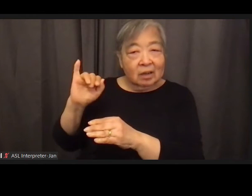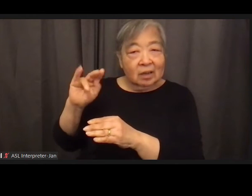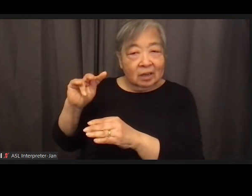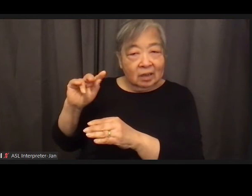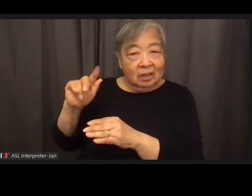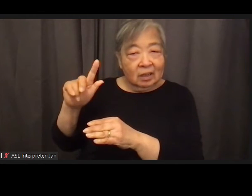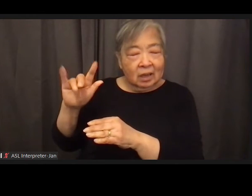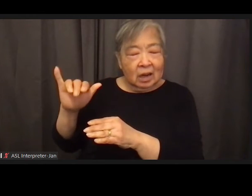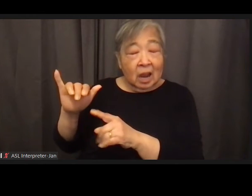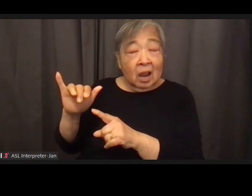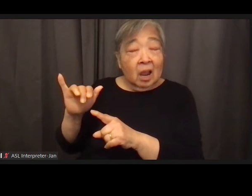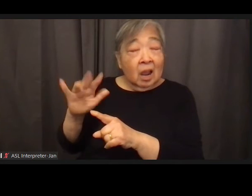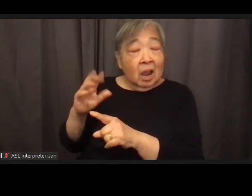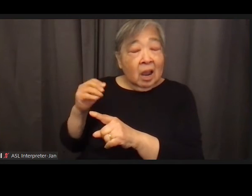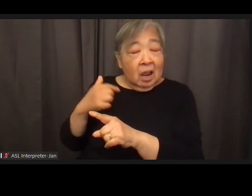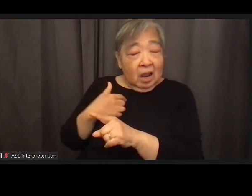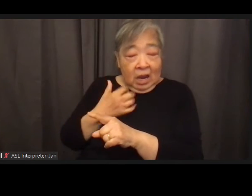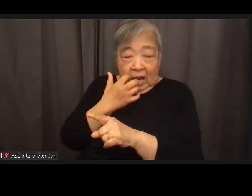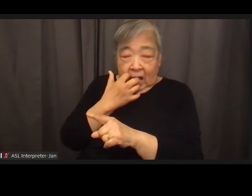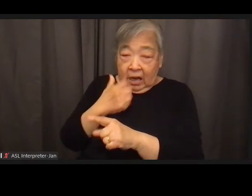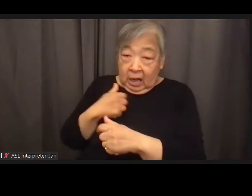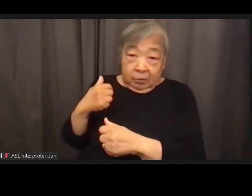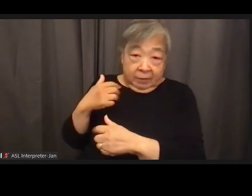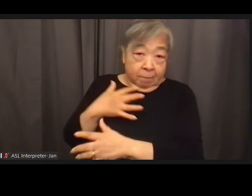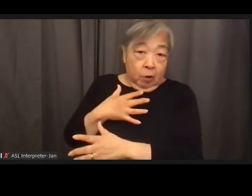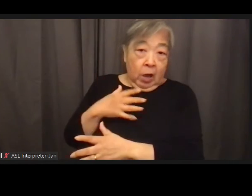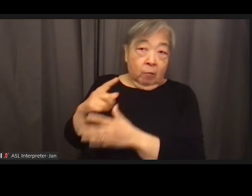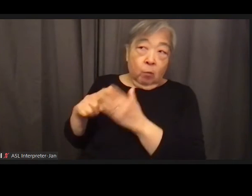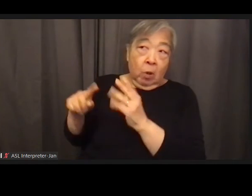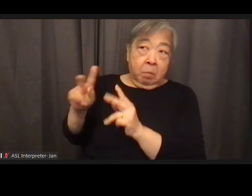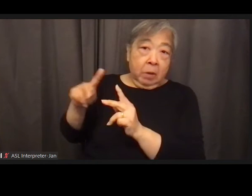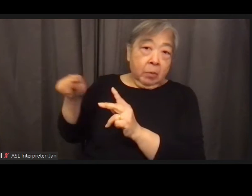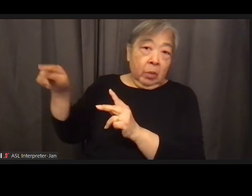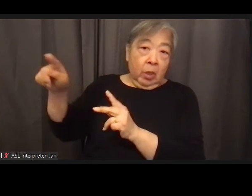incredible fear of what the Italians would say, because